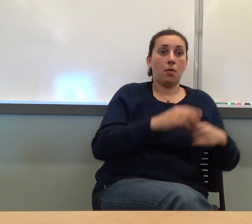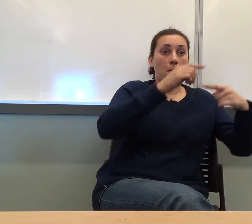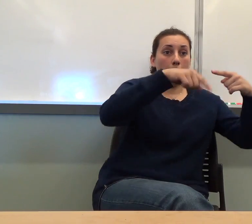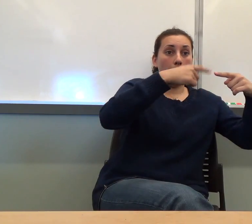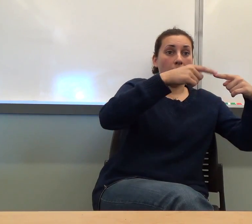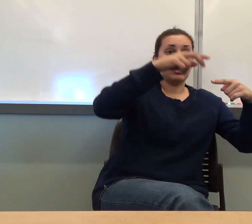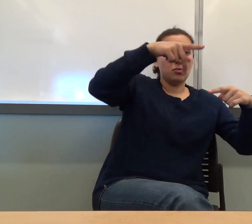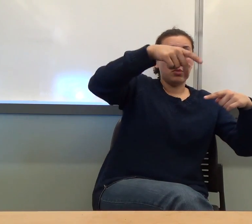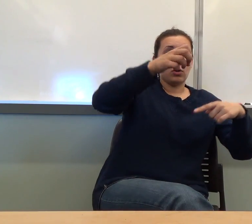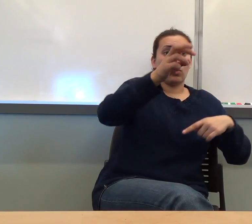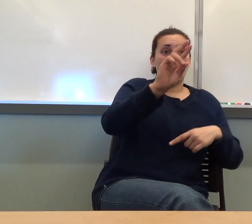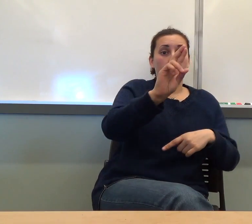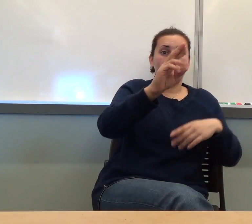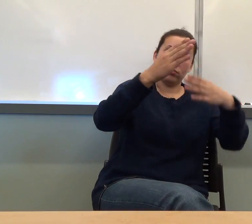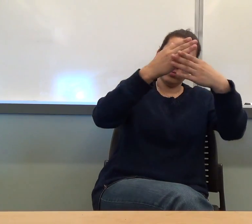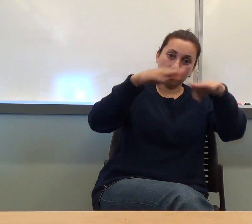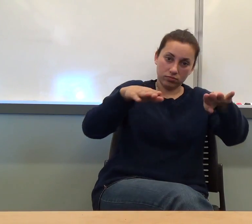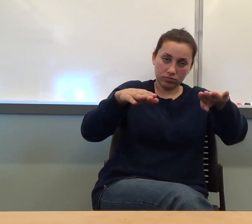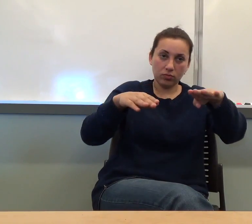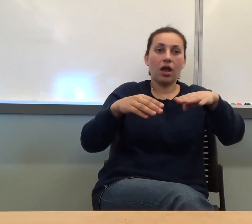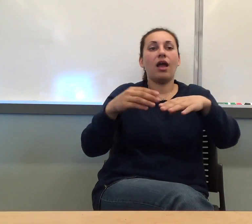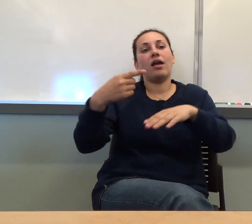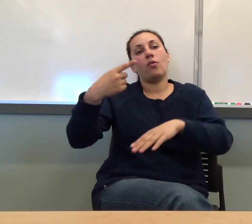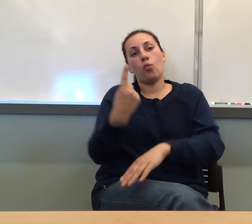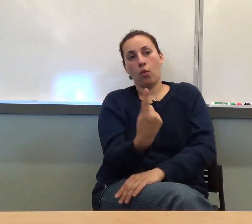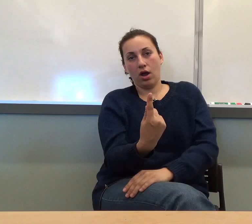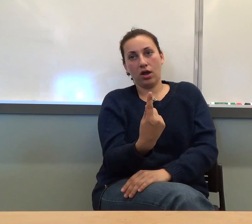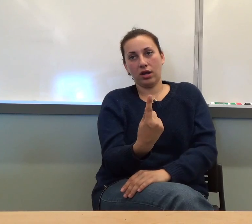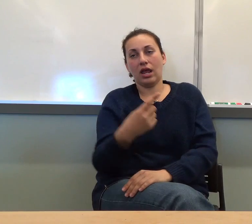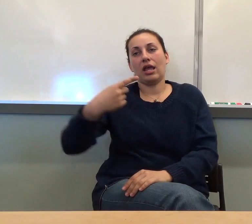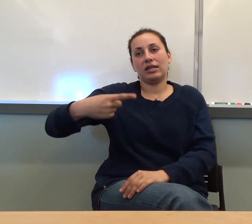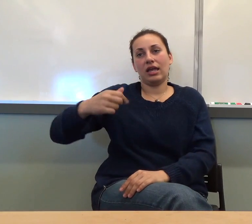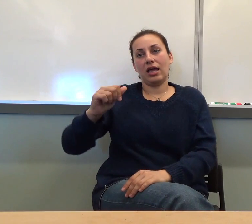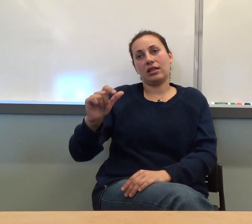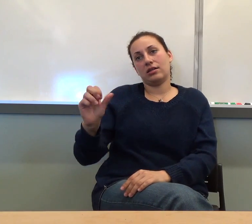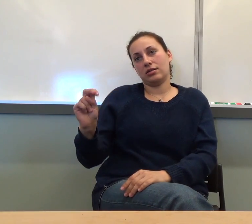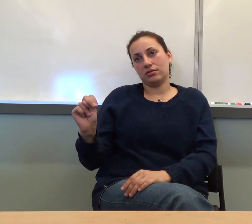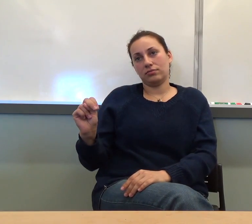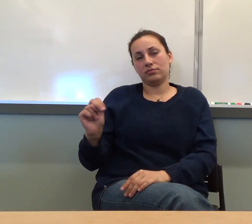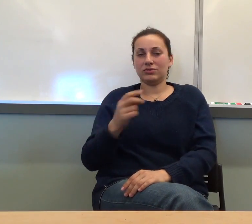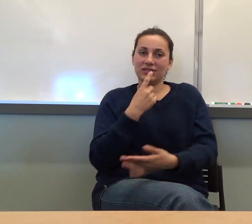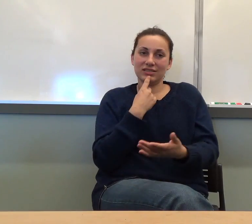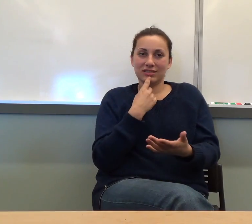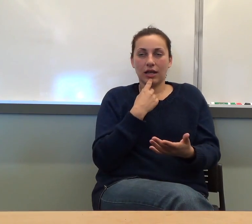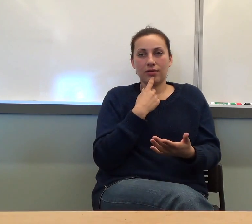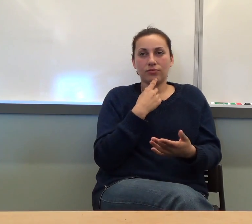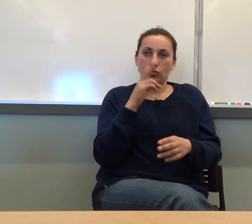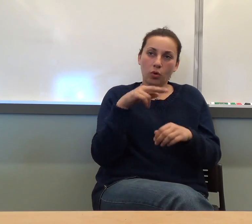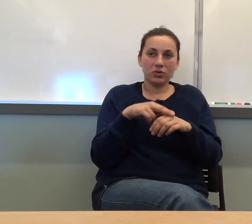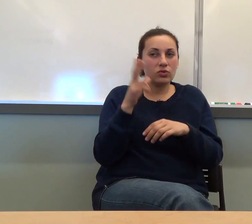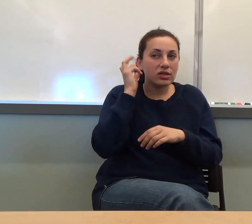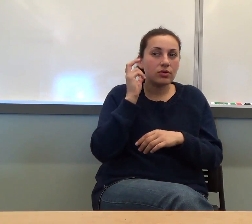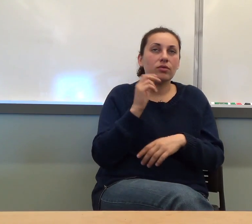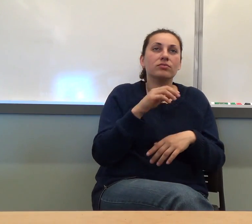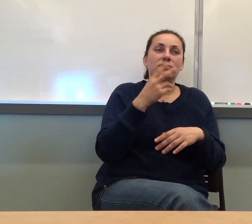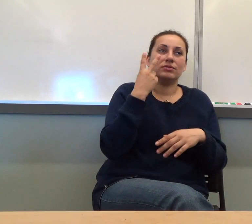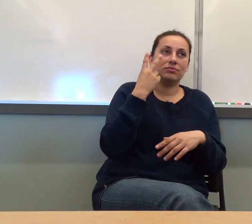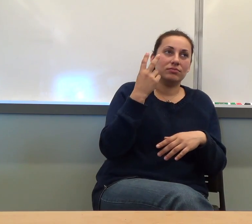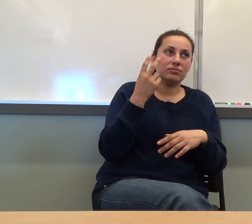means miles per 1 gallon, but no one ever tells you that. They just say mpg. And that's how much you're getting on 1